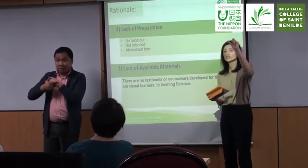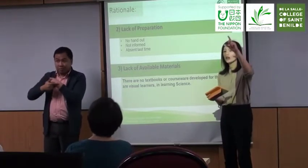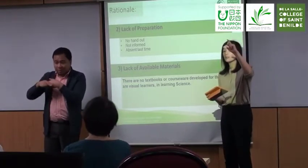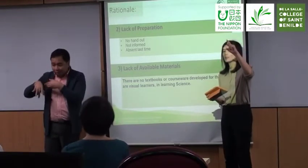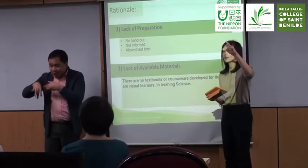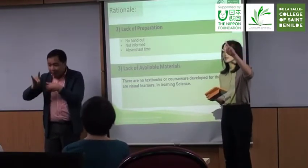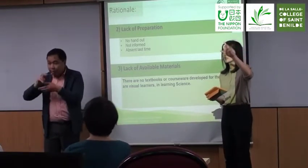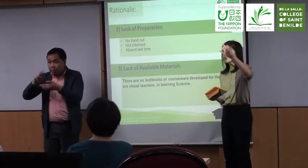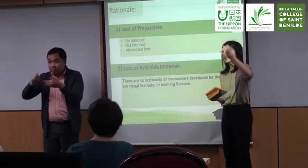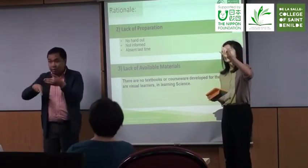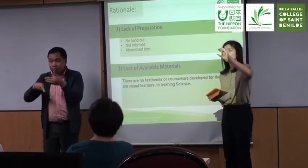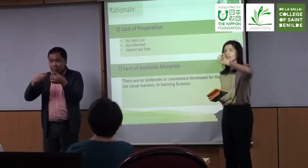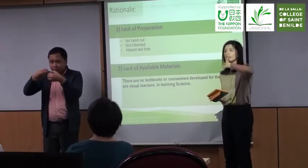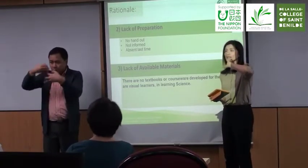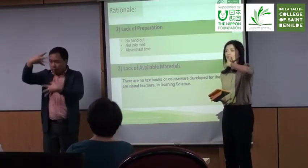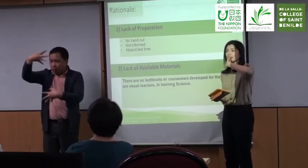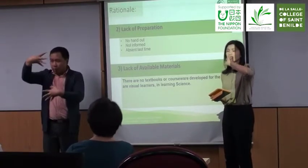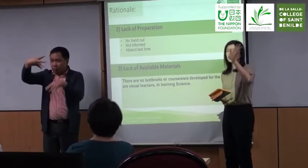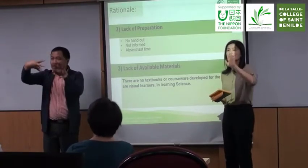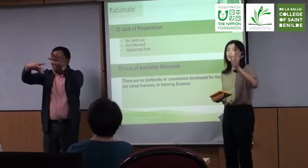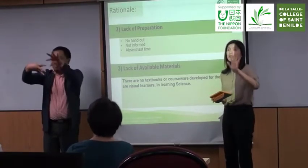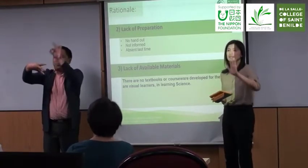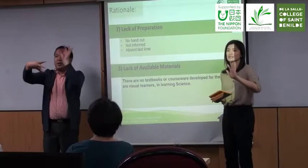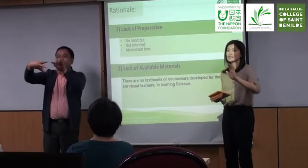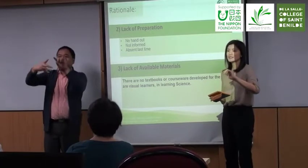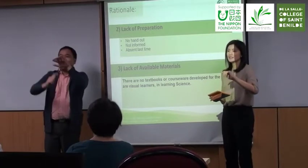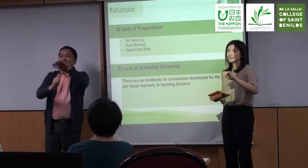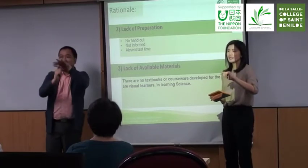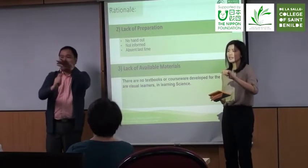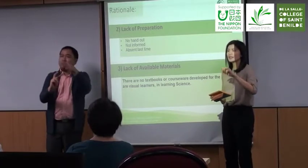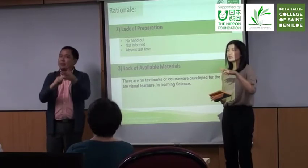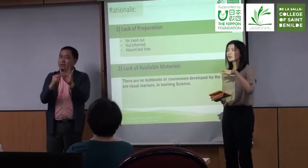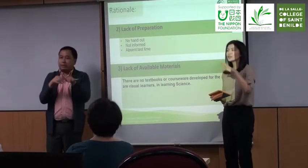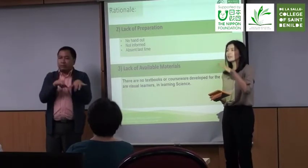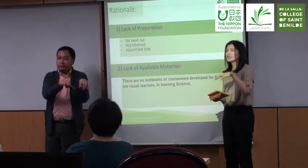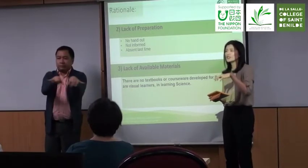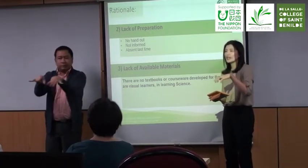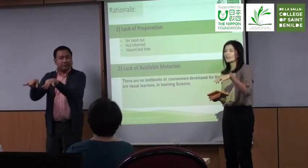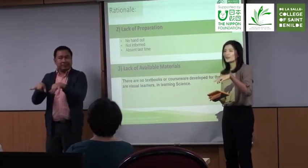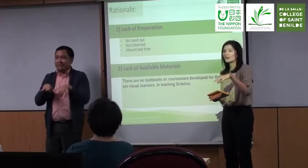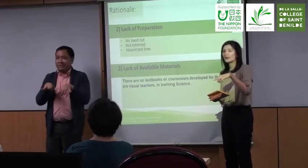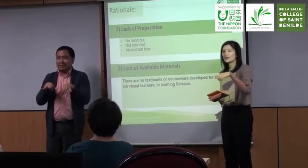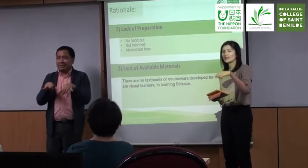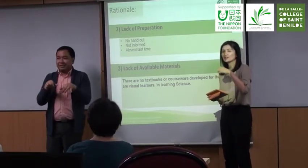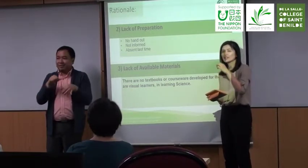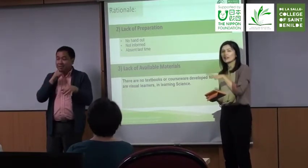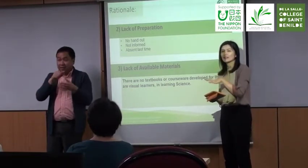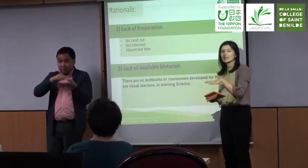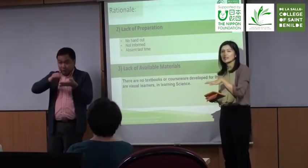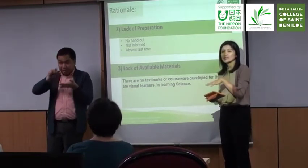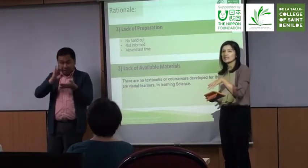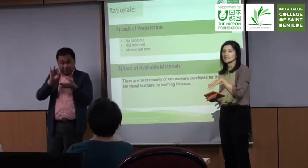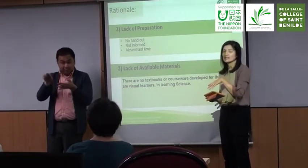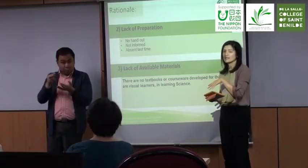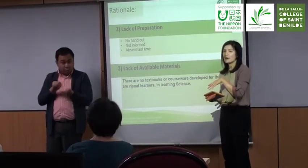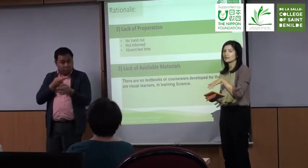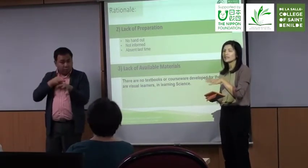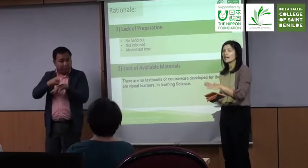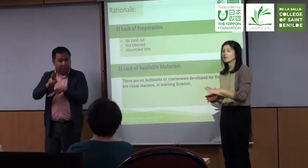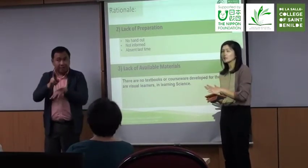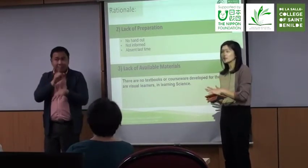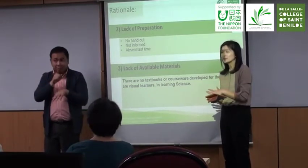one on top will be their reference. They won't even check if the reference